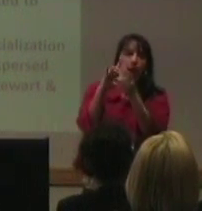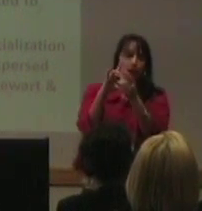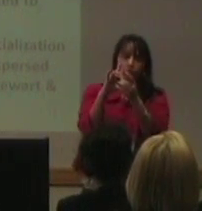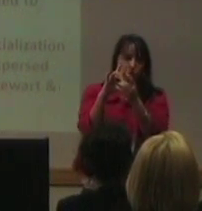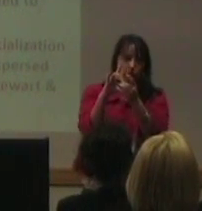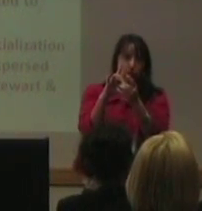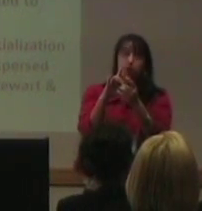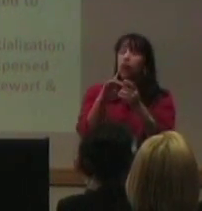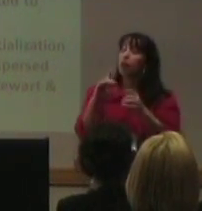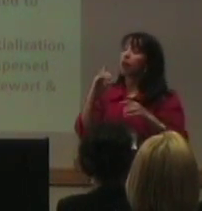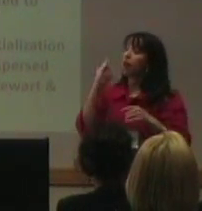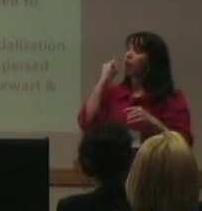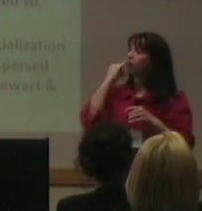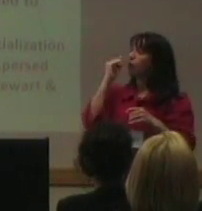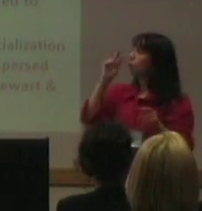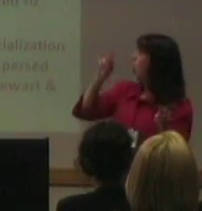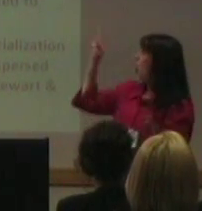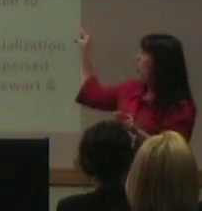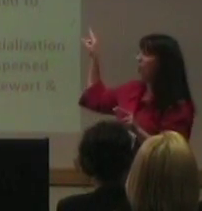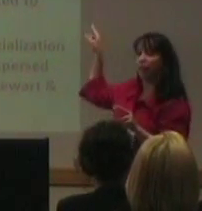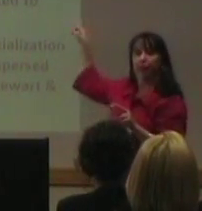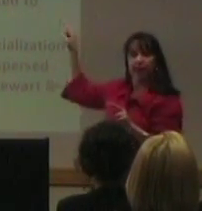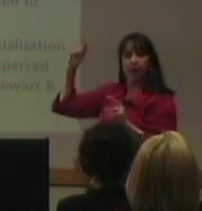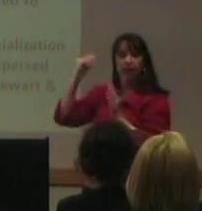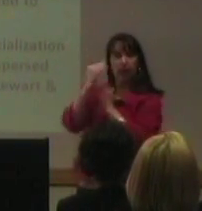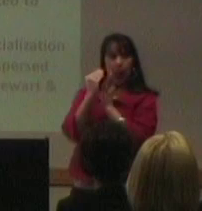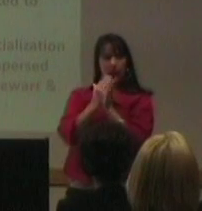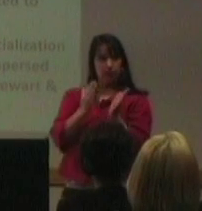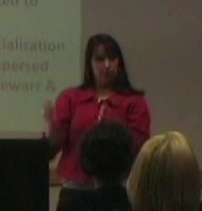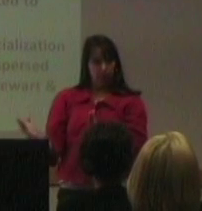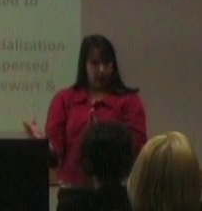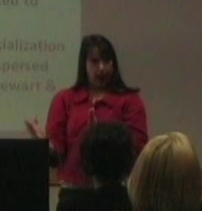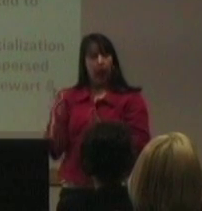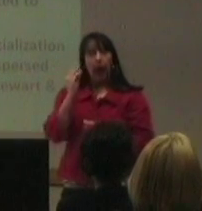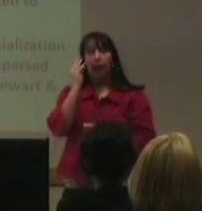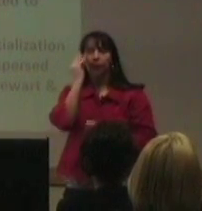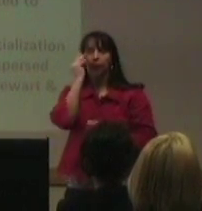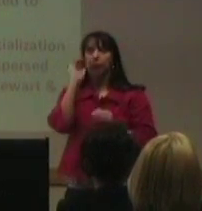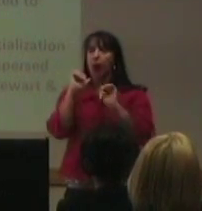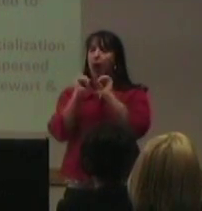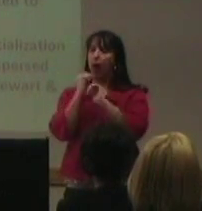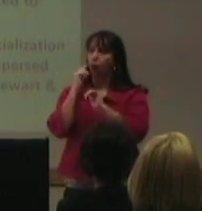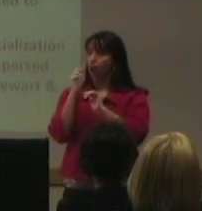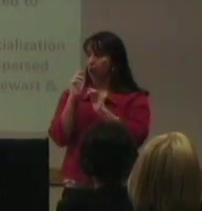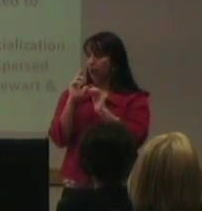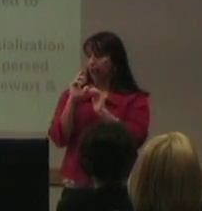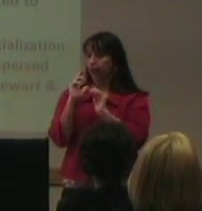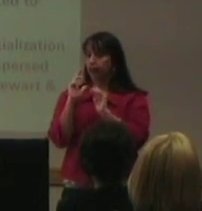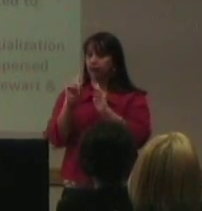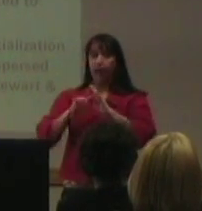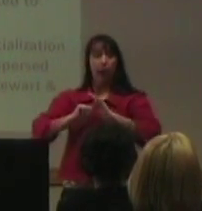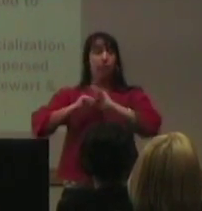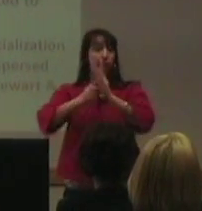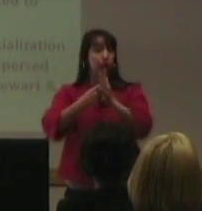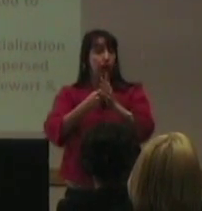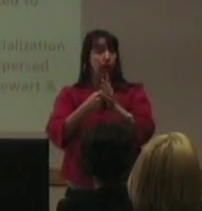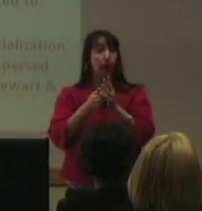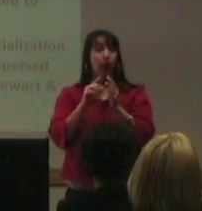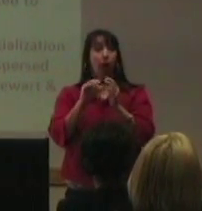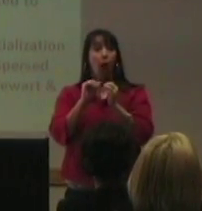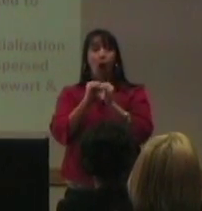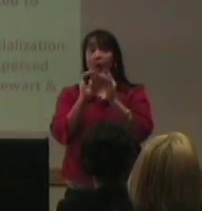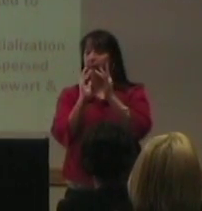for a fact that technology is not related to this. So we need to